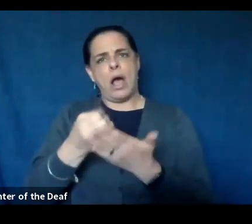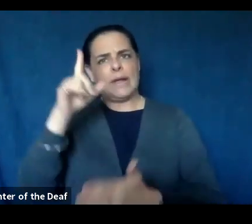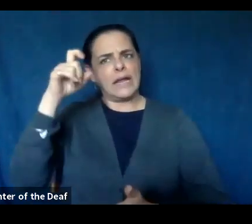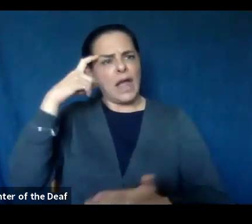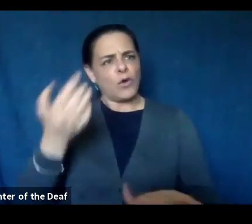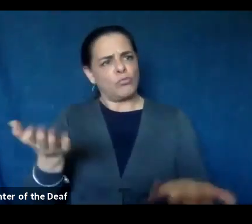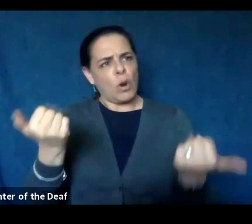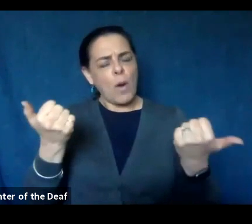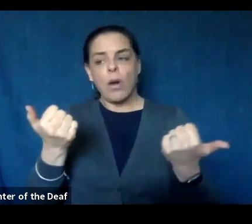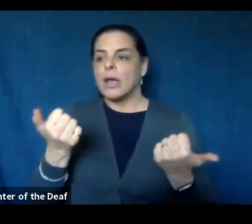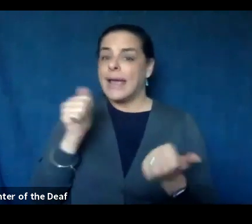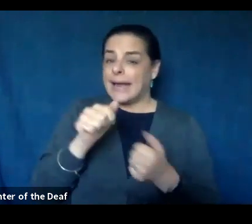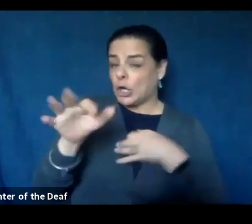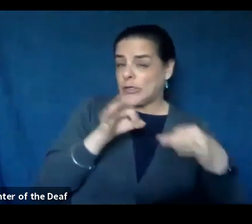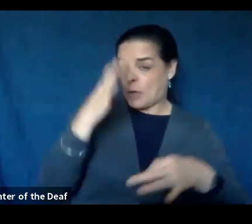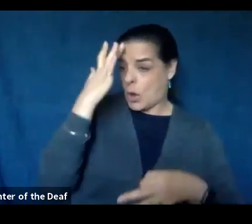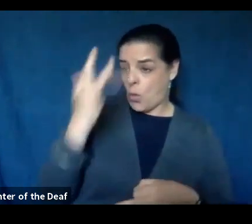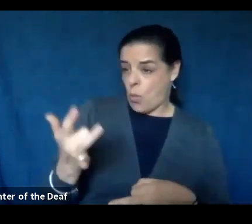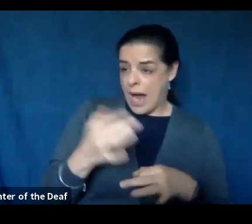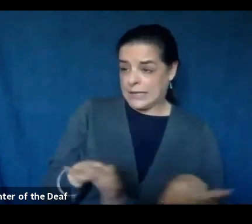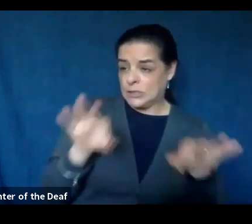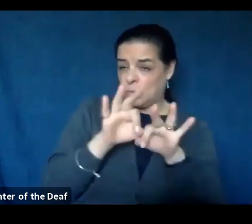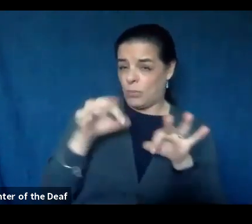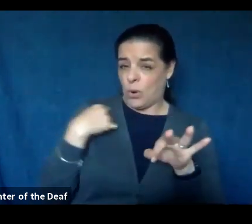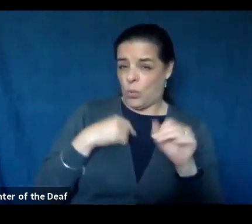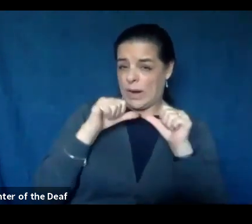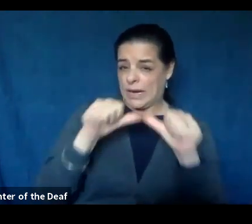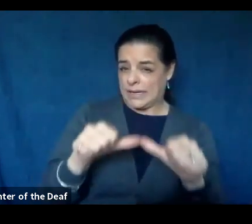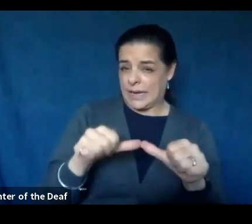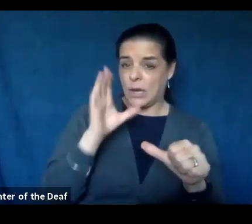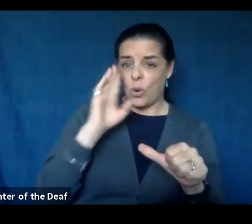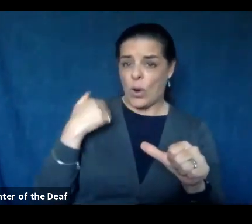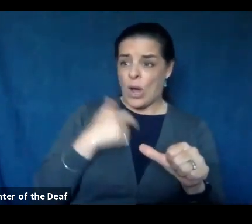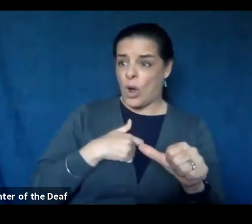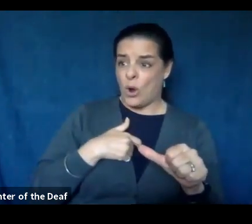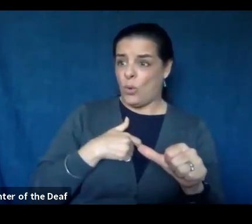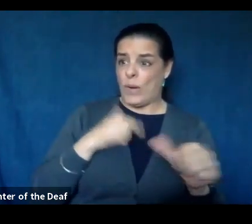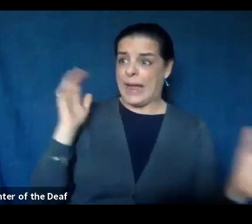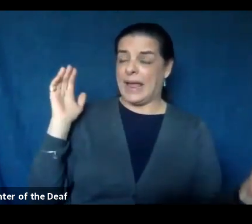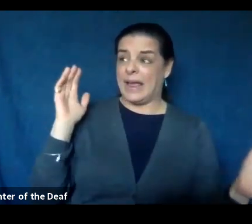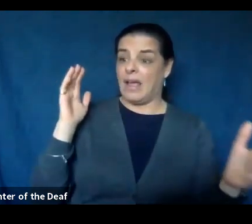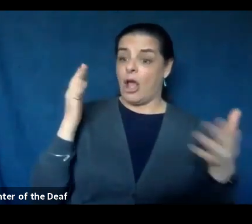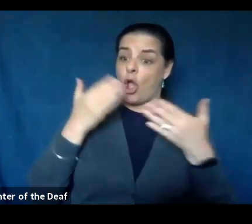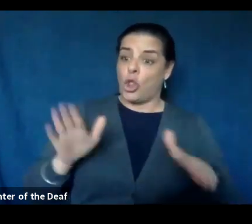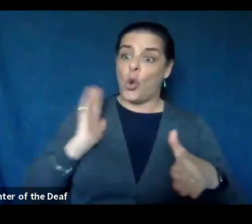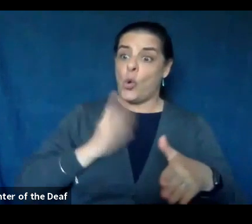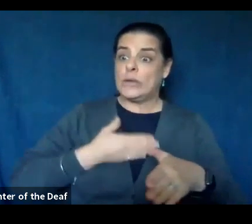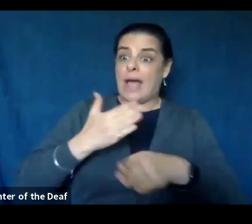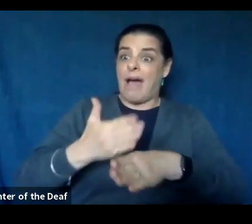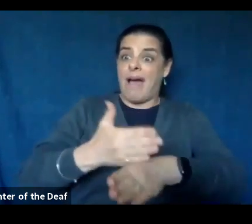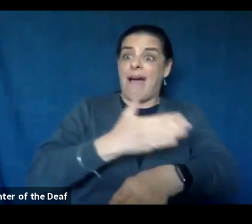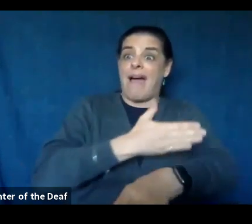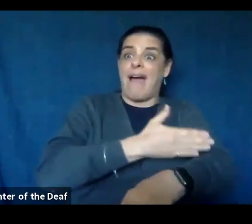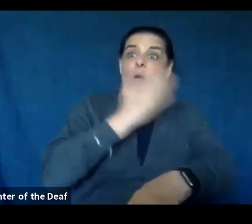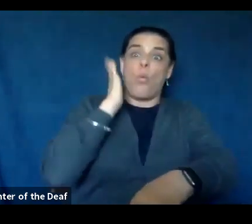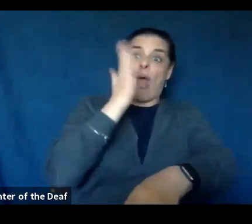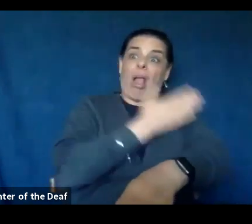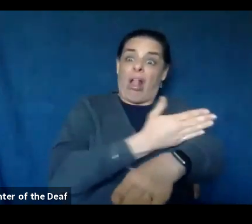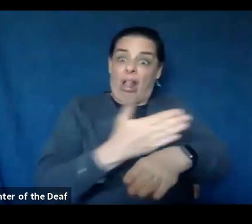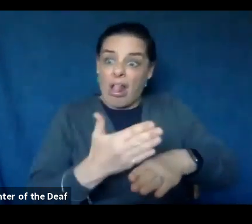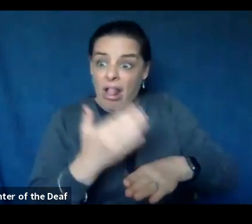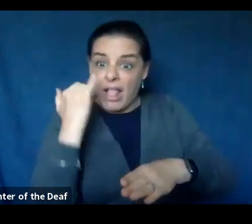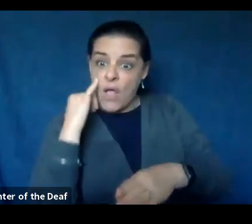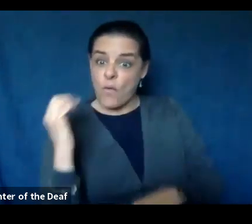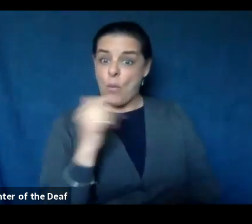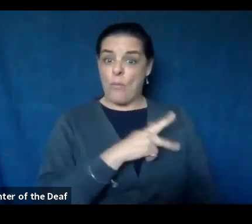why it's so important that we continue? Will we lose our progress if we just go back to the way things were too quickly? Yeah, I think it's